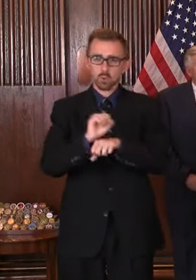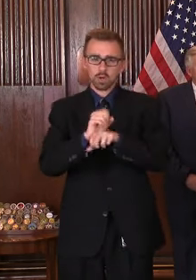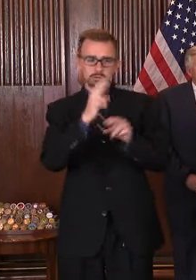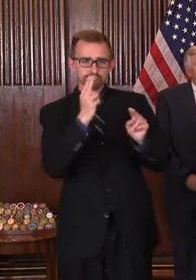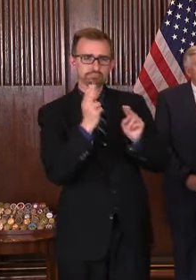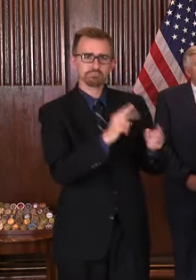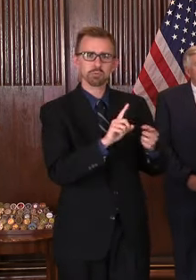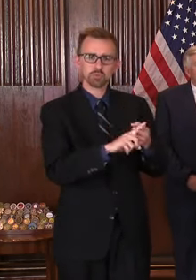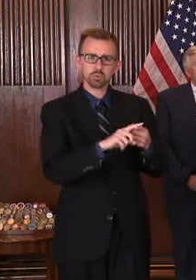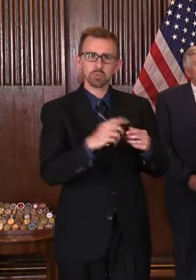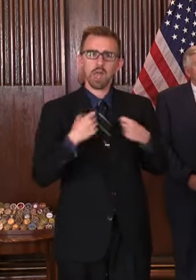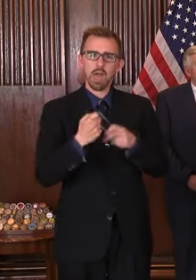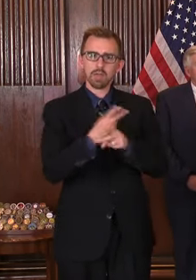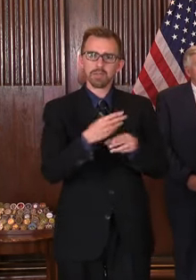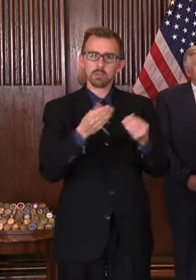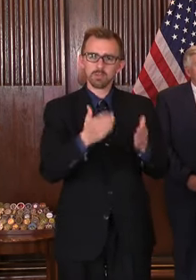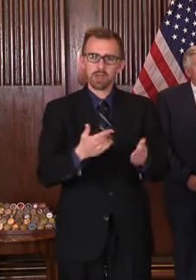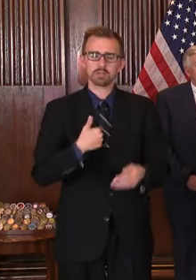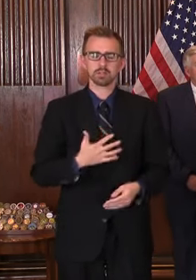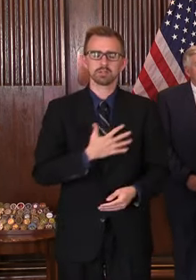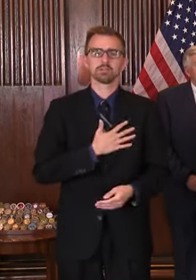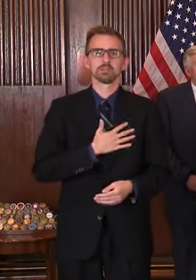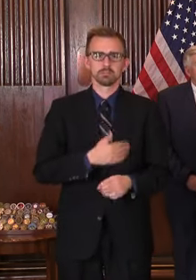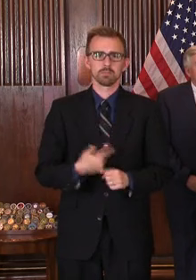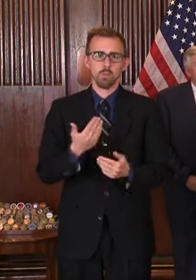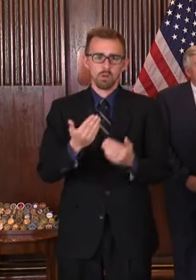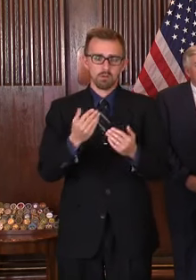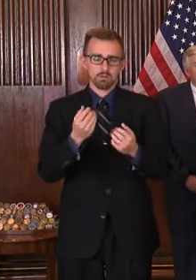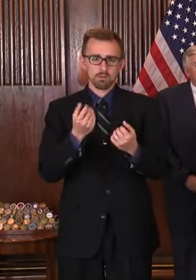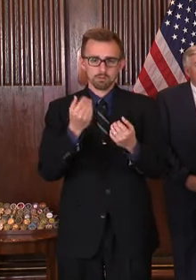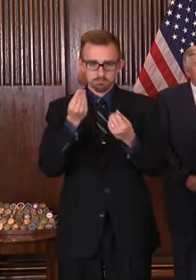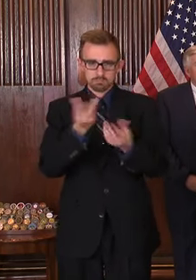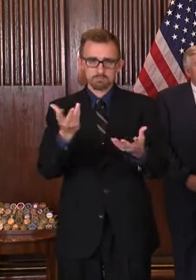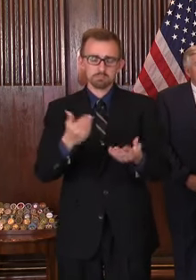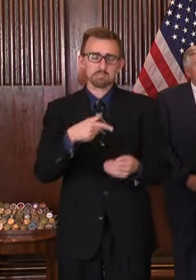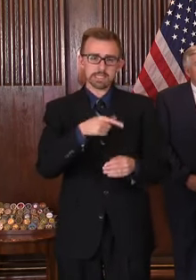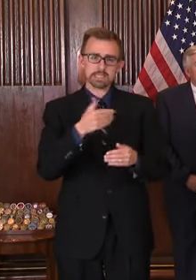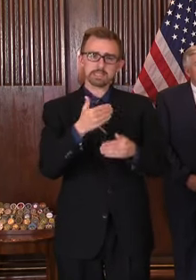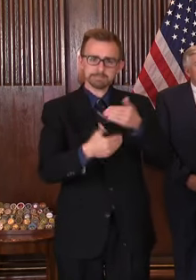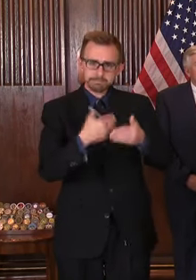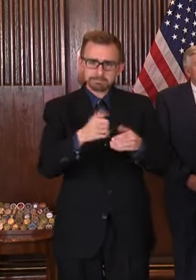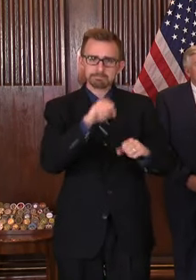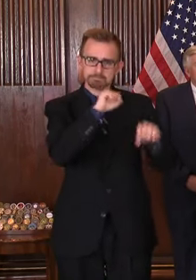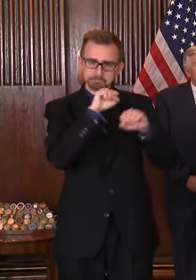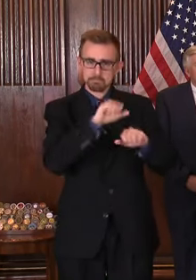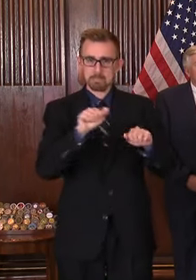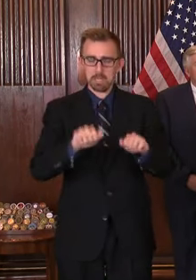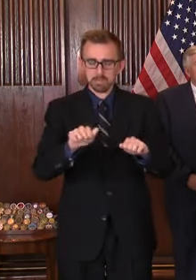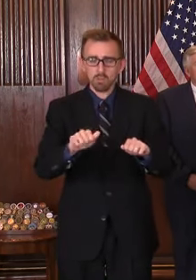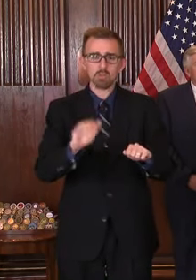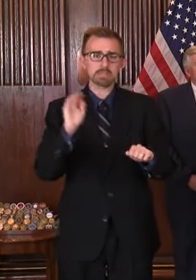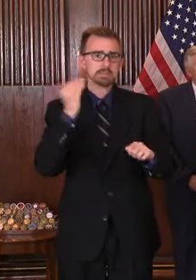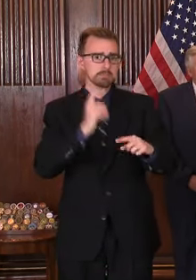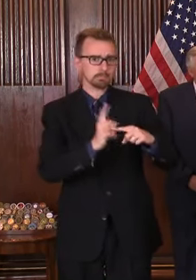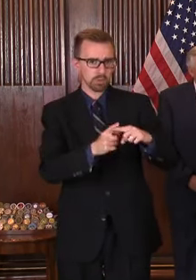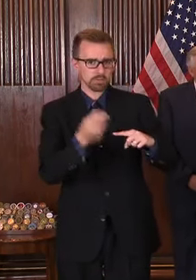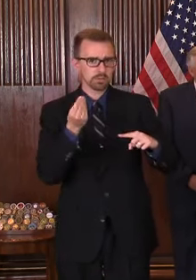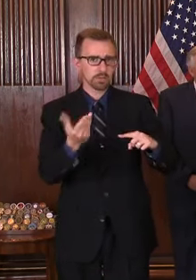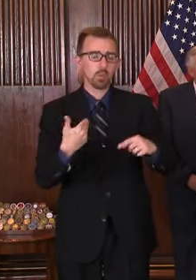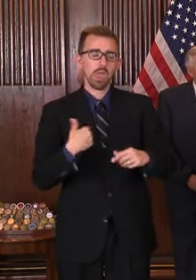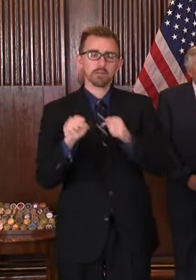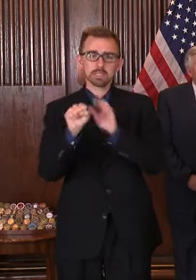providers with this. So I want people to understand that on the end of this, it may be a bumpy road. Things are looking good. We have excellent statewide